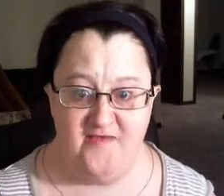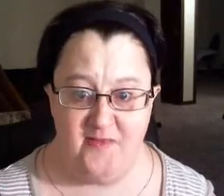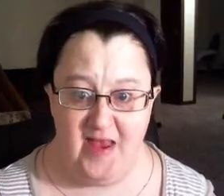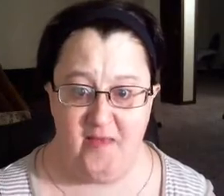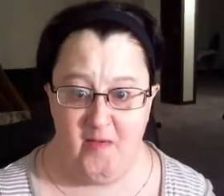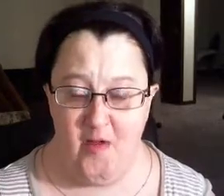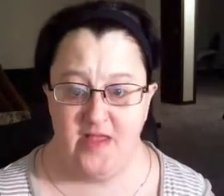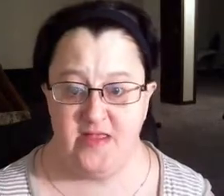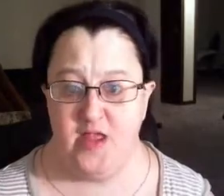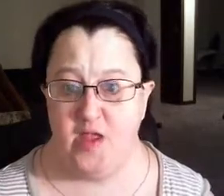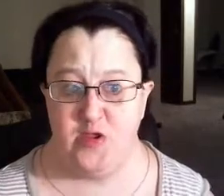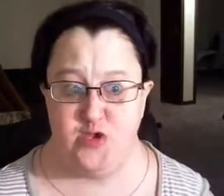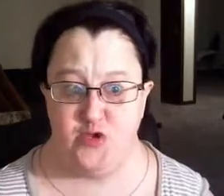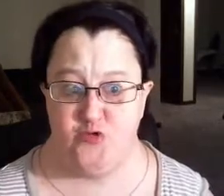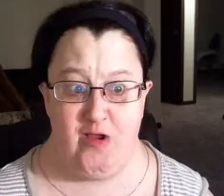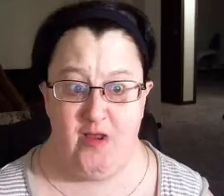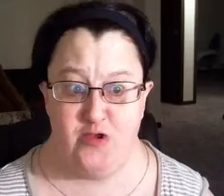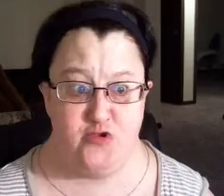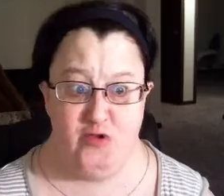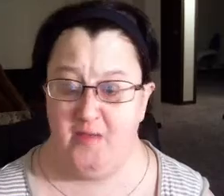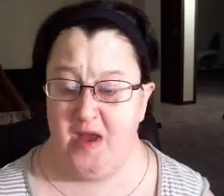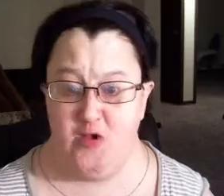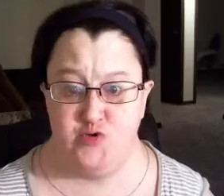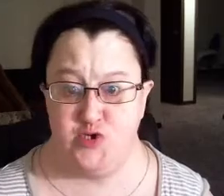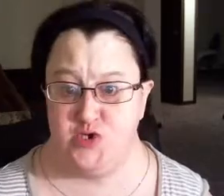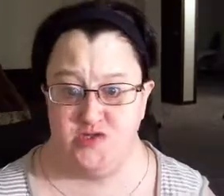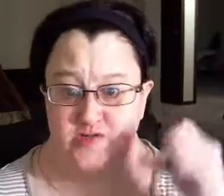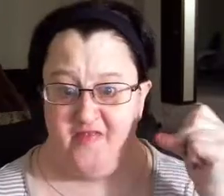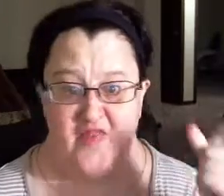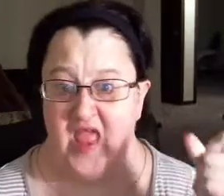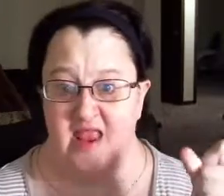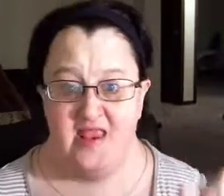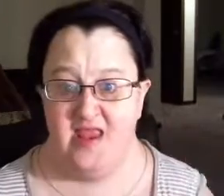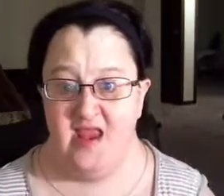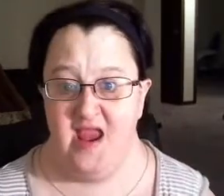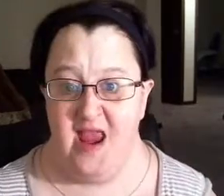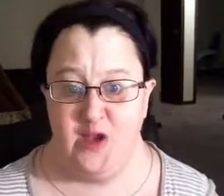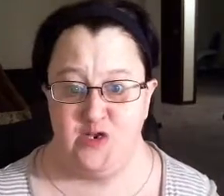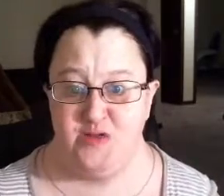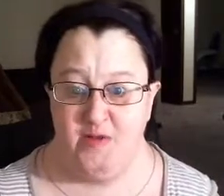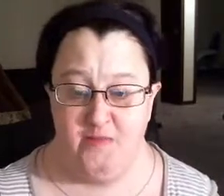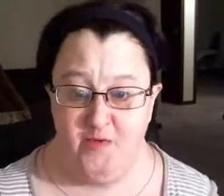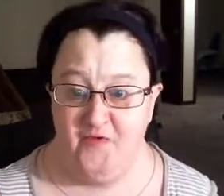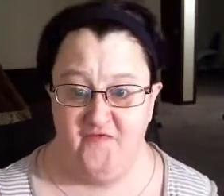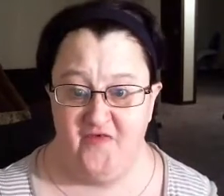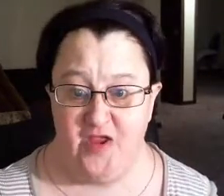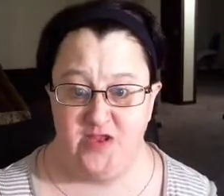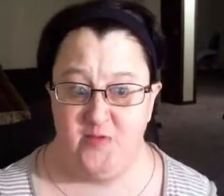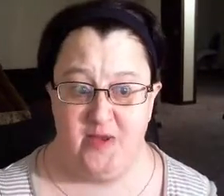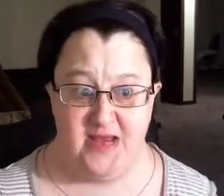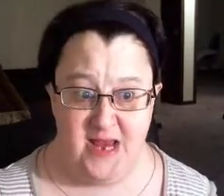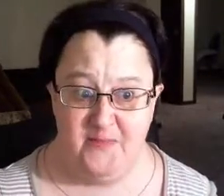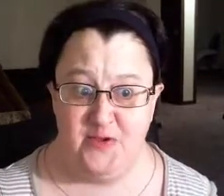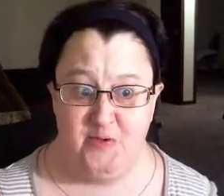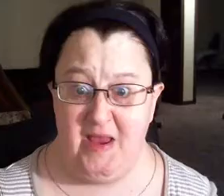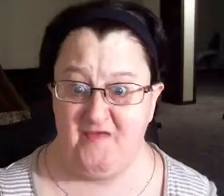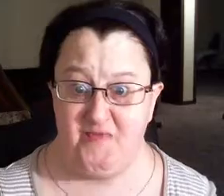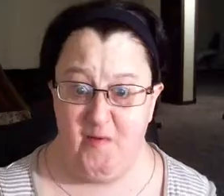after being on the walks it just great it just great my energy just like that and i just didn't want to move i just didn't want to get up and do it after my